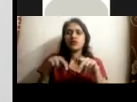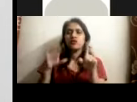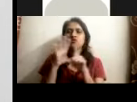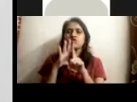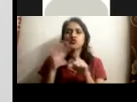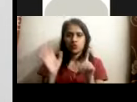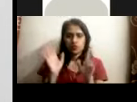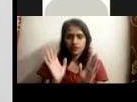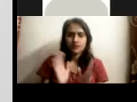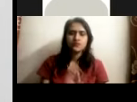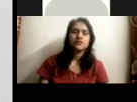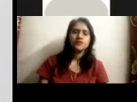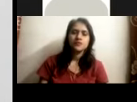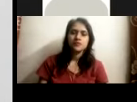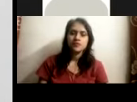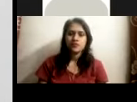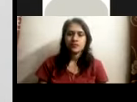are undertaking.